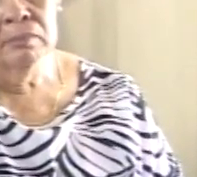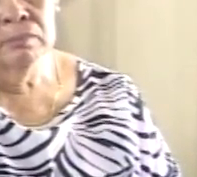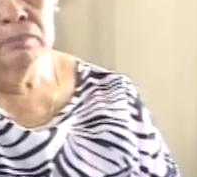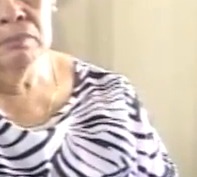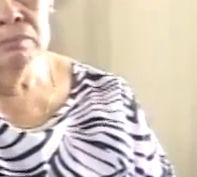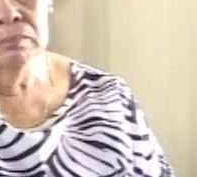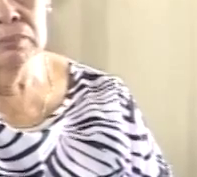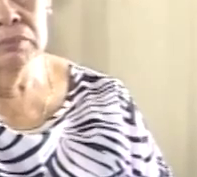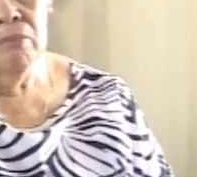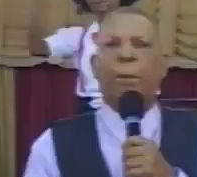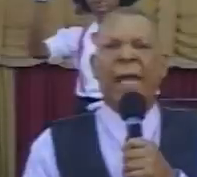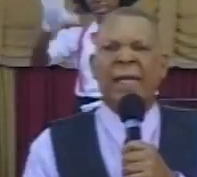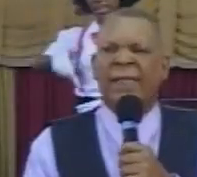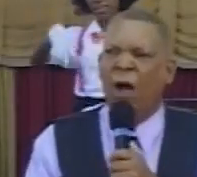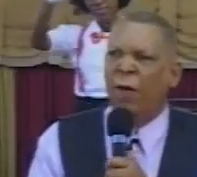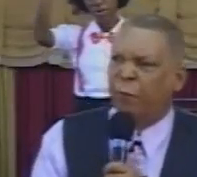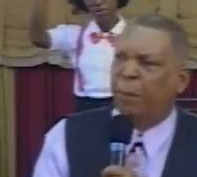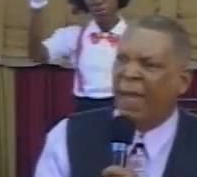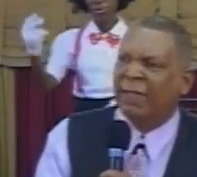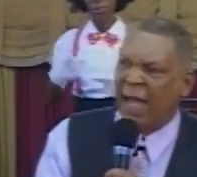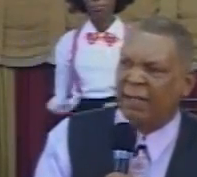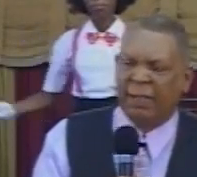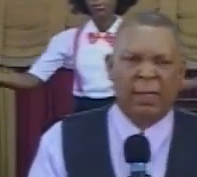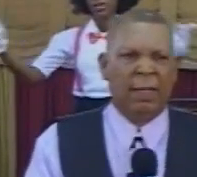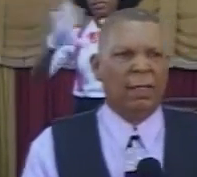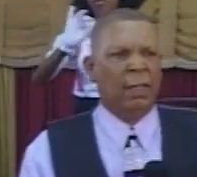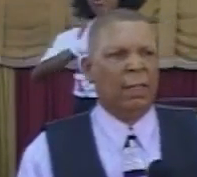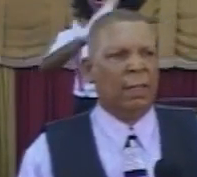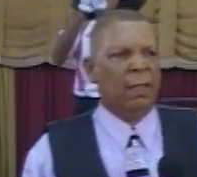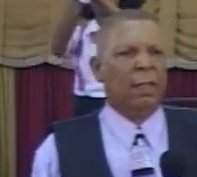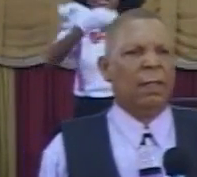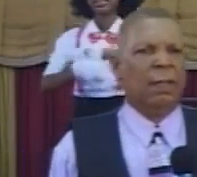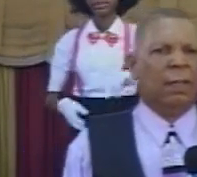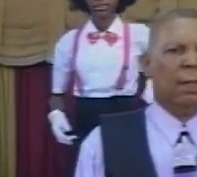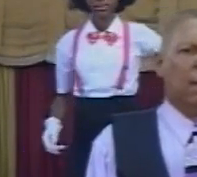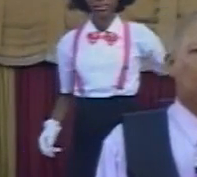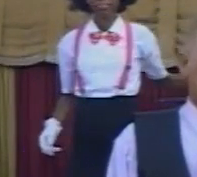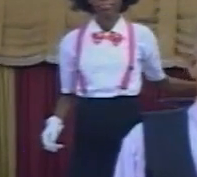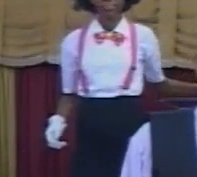He found no place of repentance.